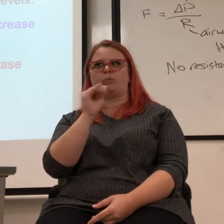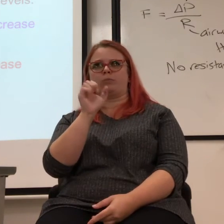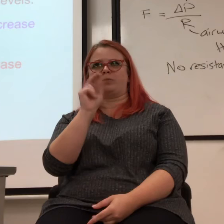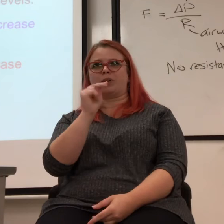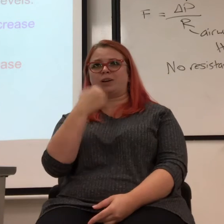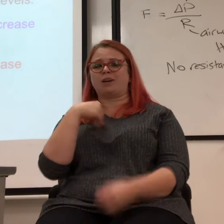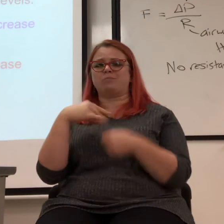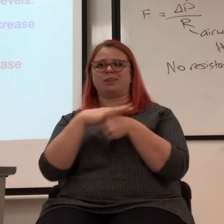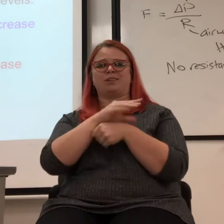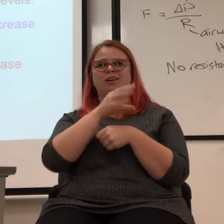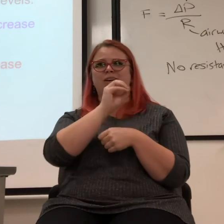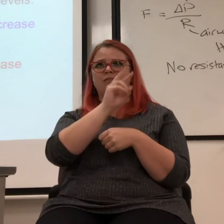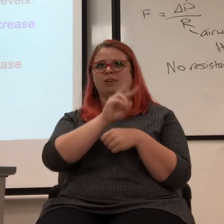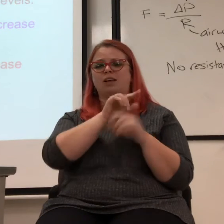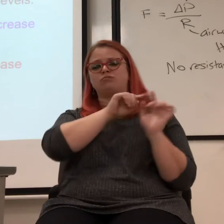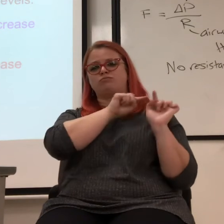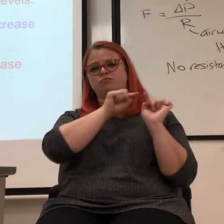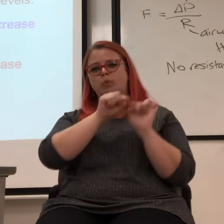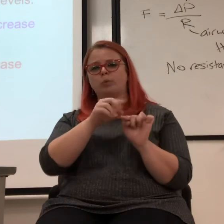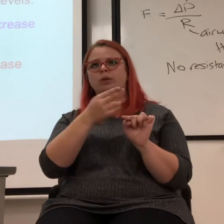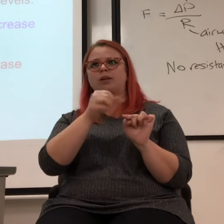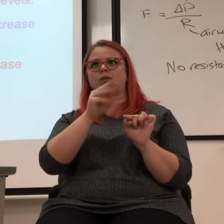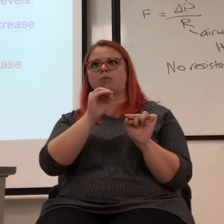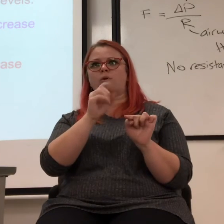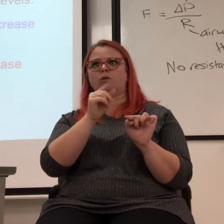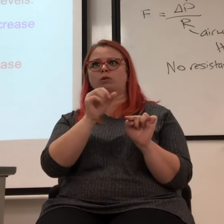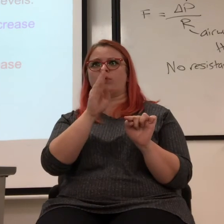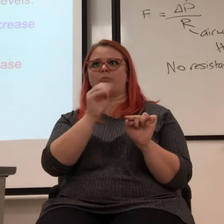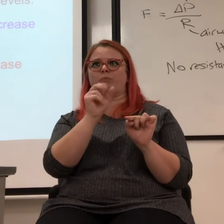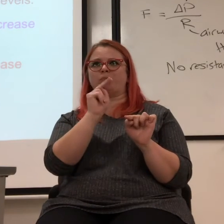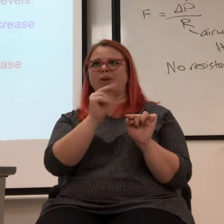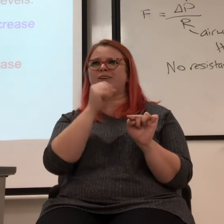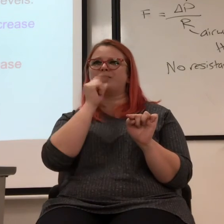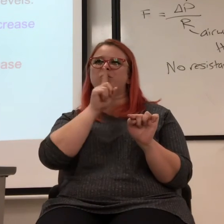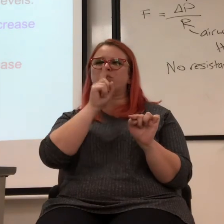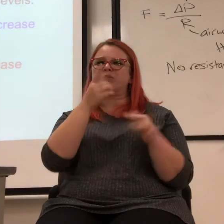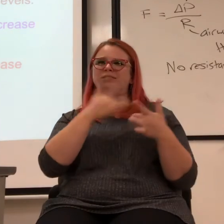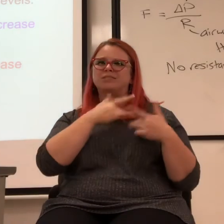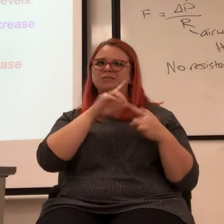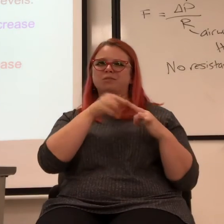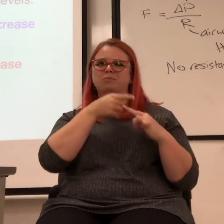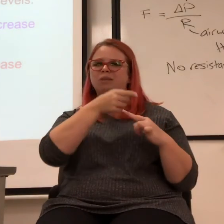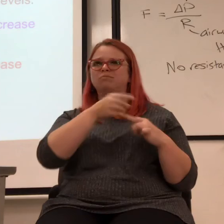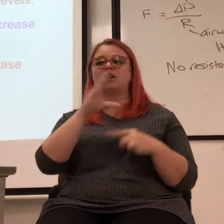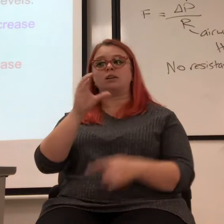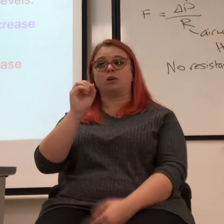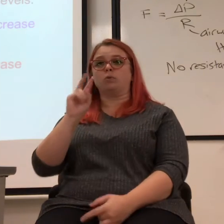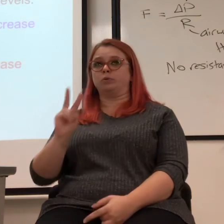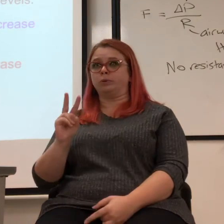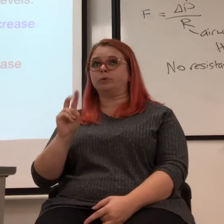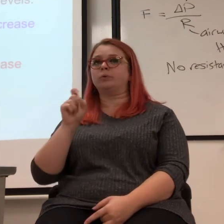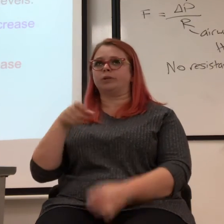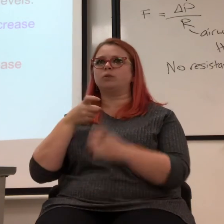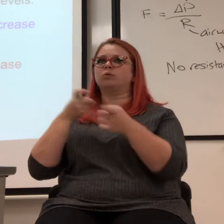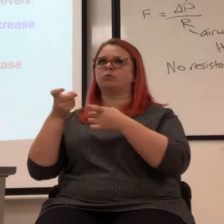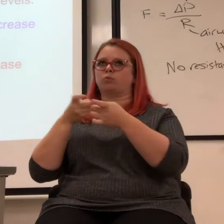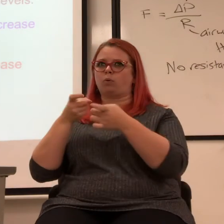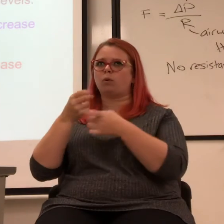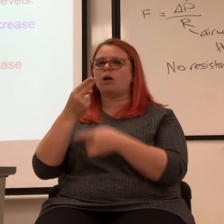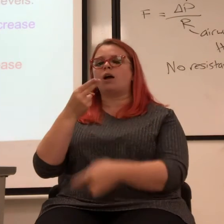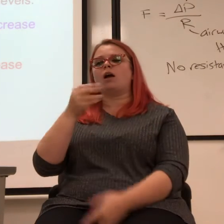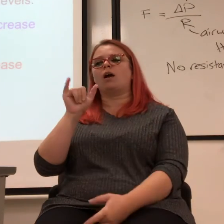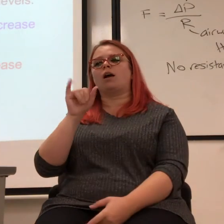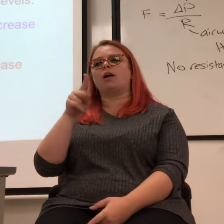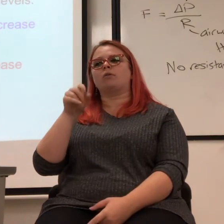The blood gases, you don't really worry about it. The CO2, you'll worry about, okay? Hypercapnia, too much CO2.